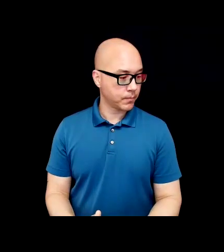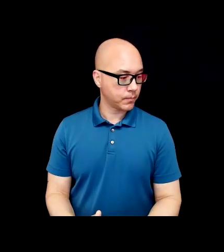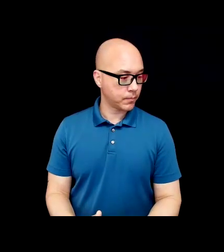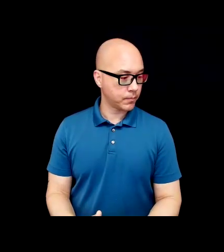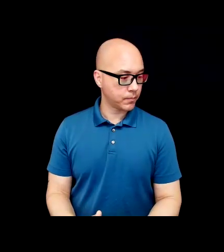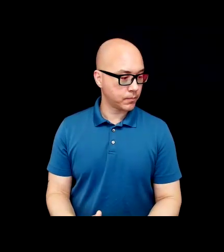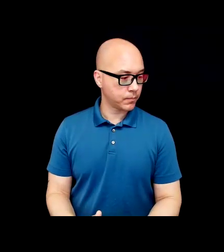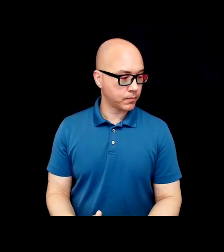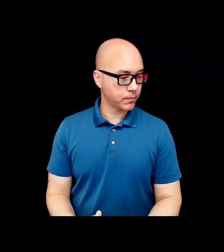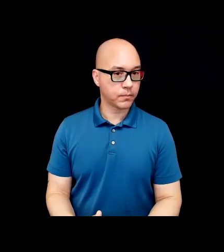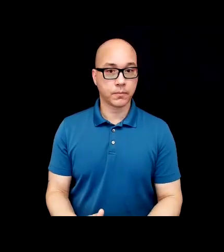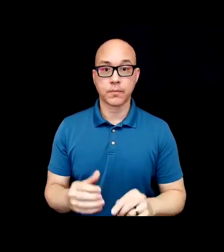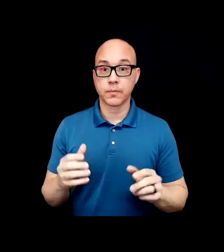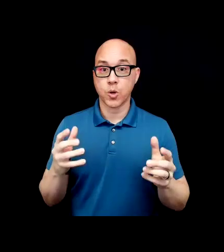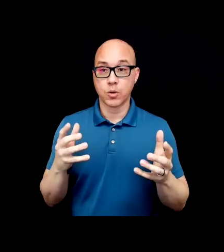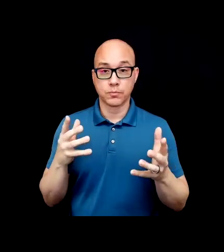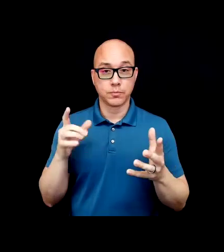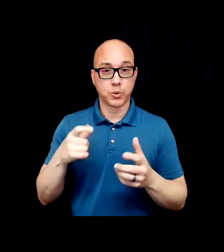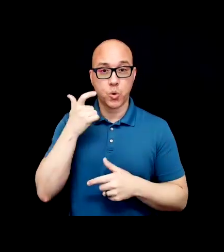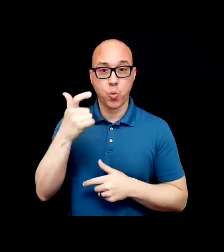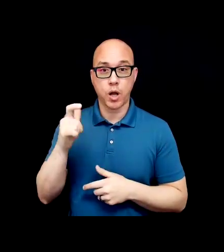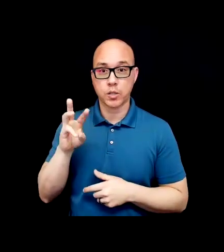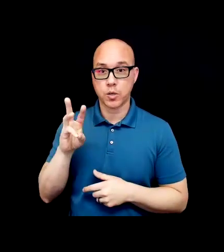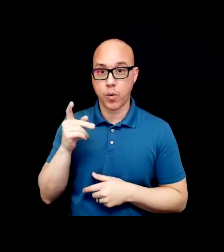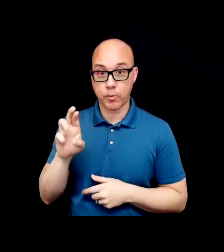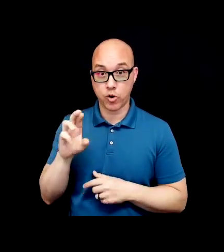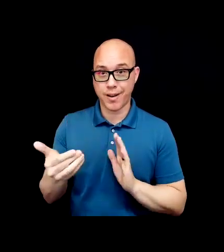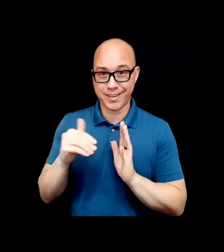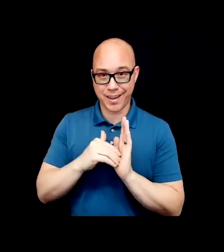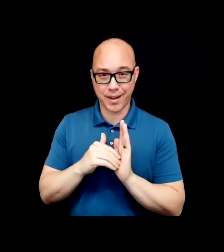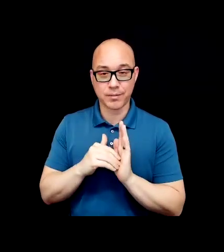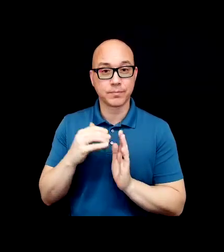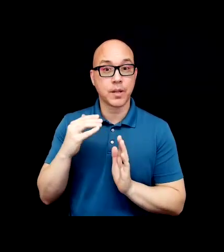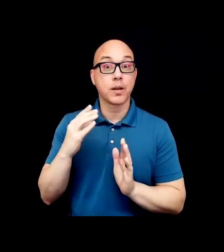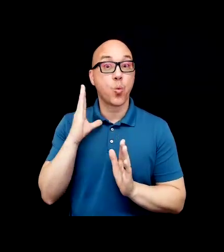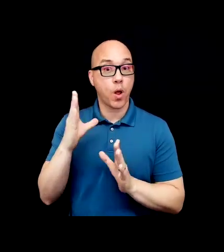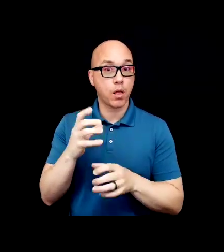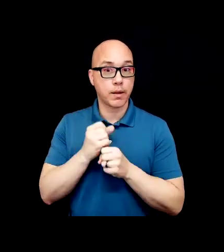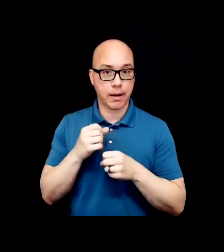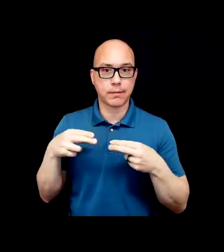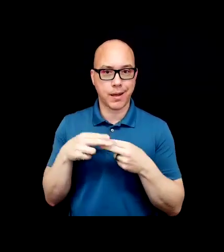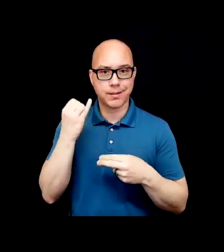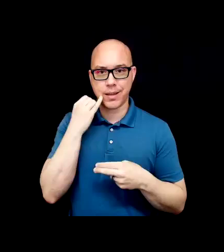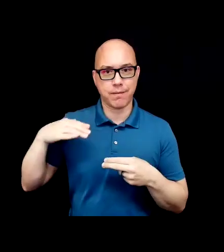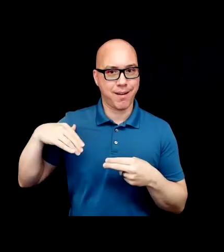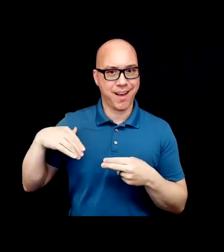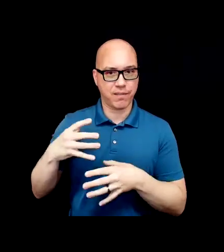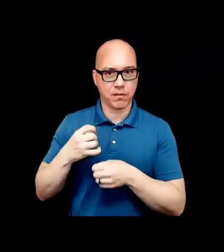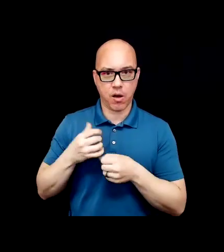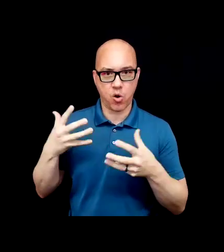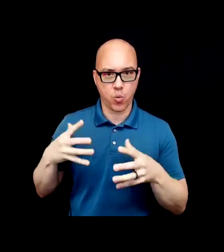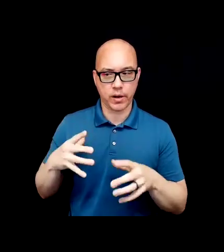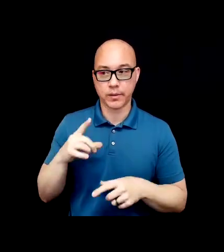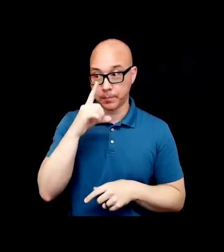to, I told you, watch the webinar again. You are going to get the slides if you hadn't already received them. But this